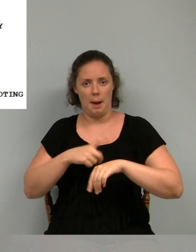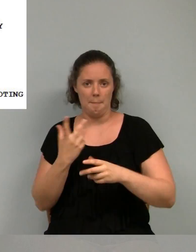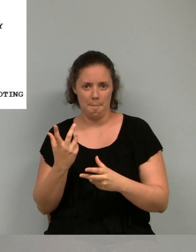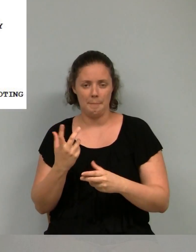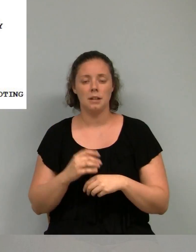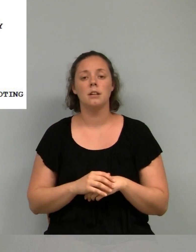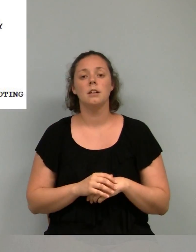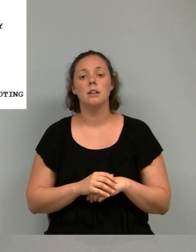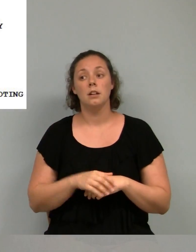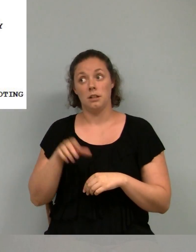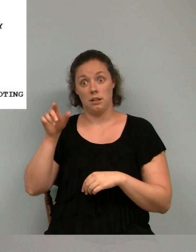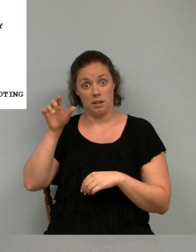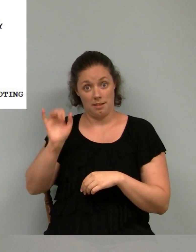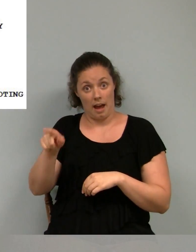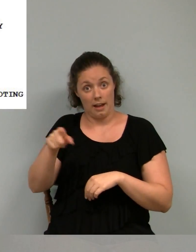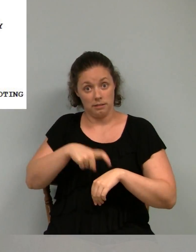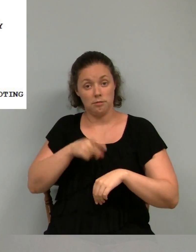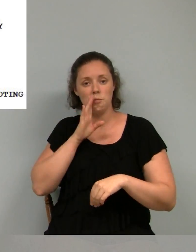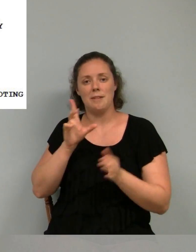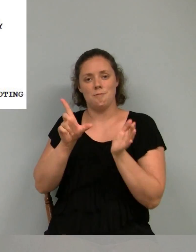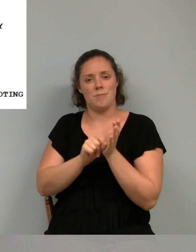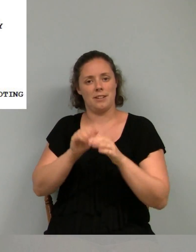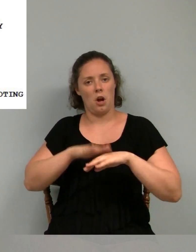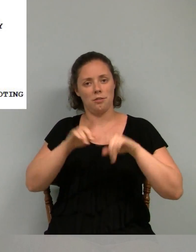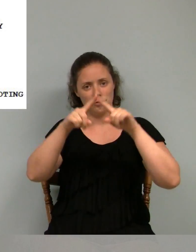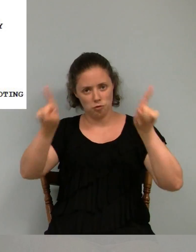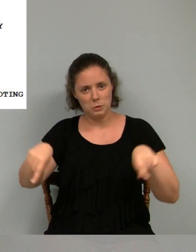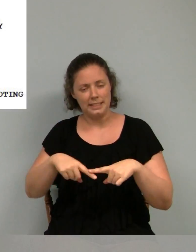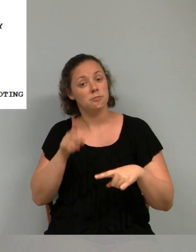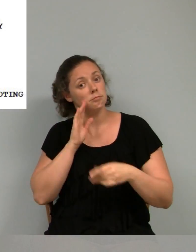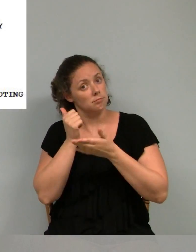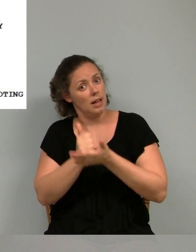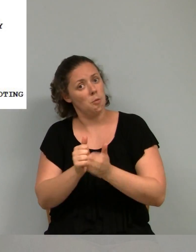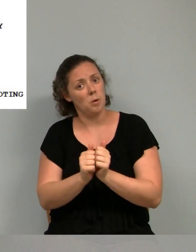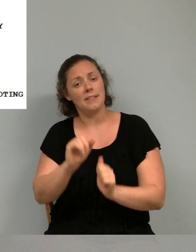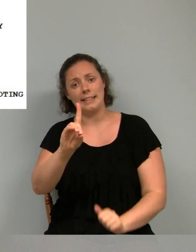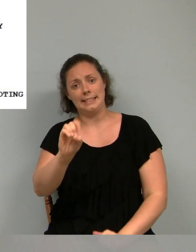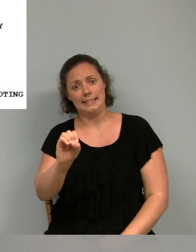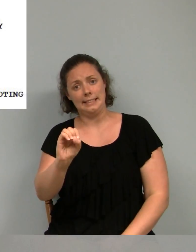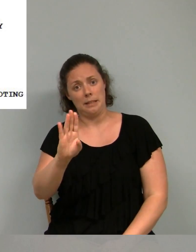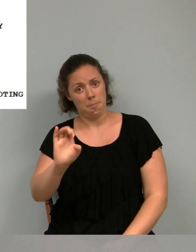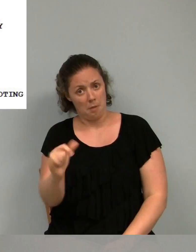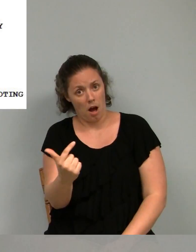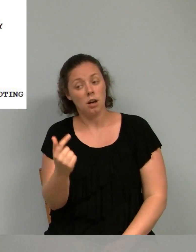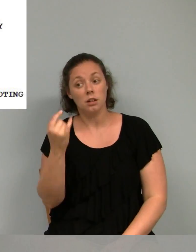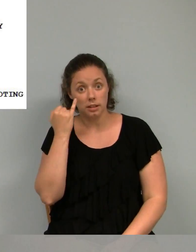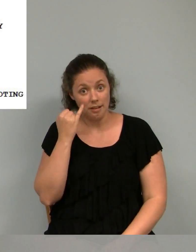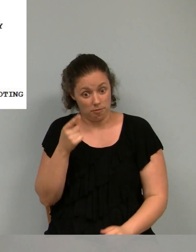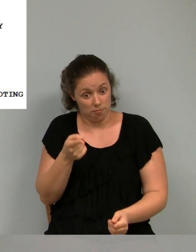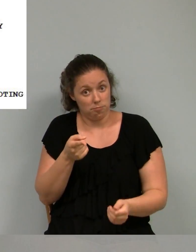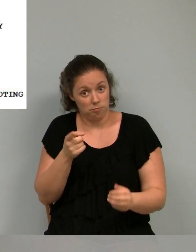They are printed on the screen to aid debugging the program. If they appear on the screen or